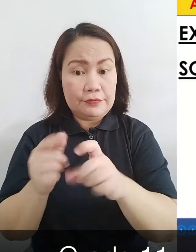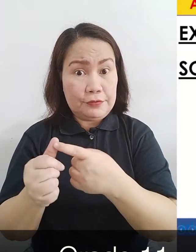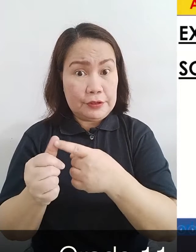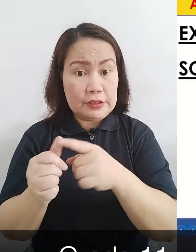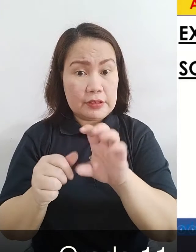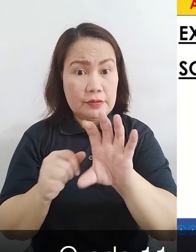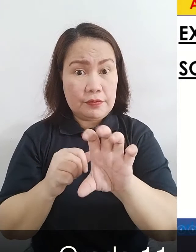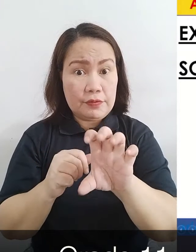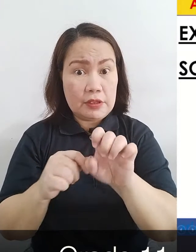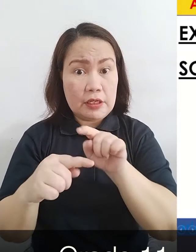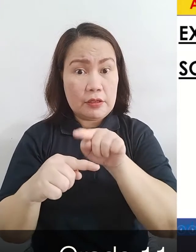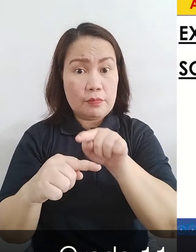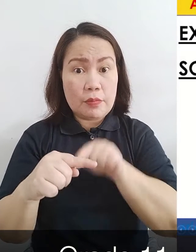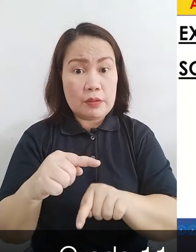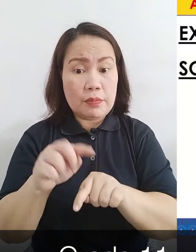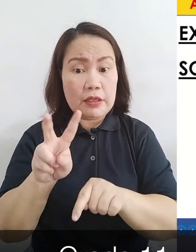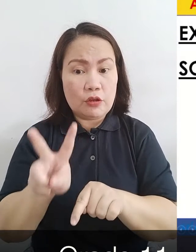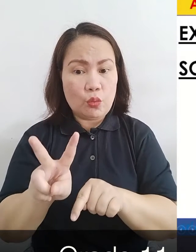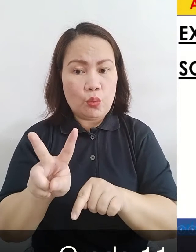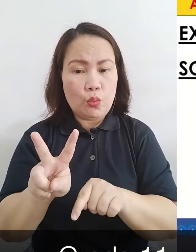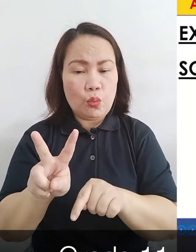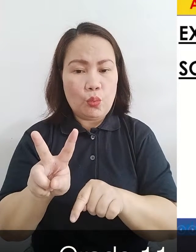sa 2. So, 15,